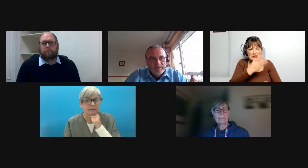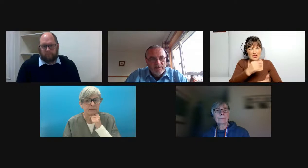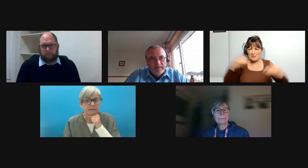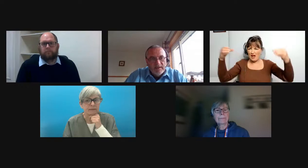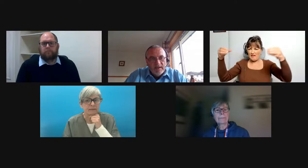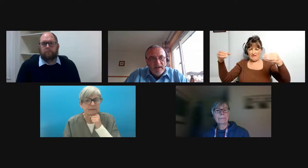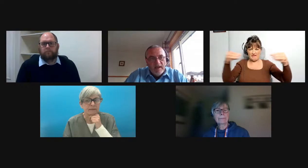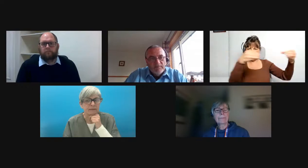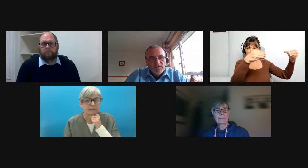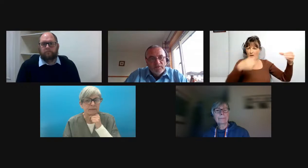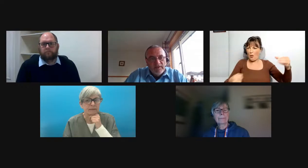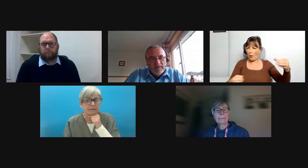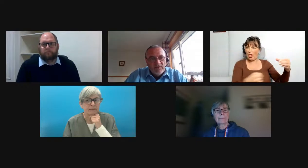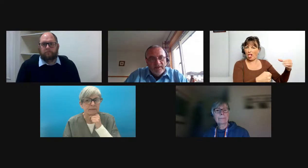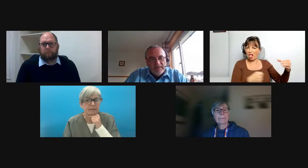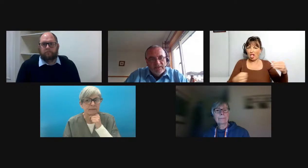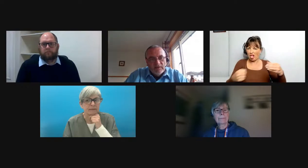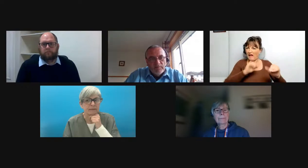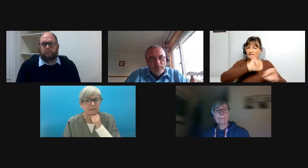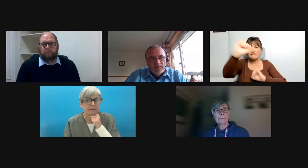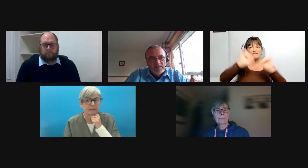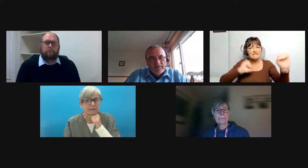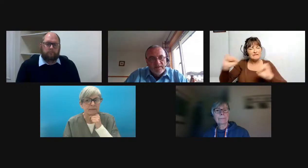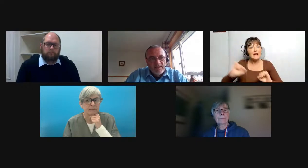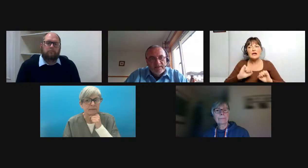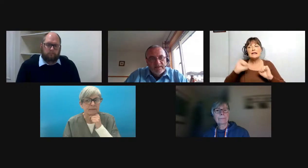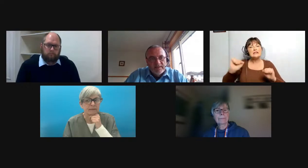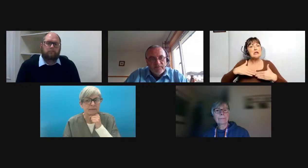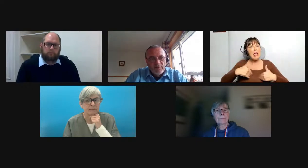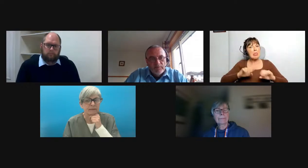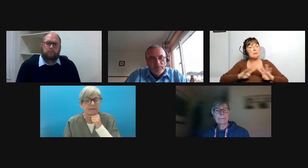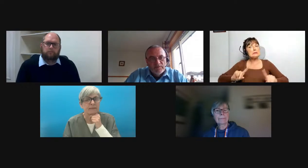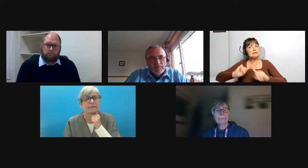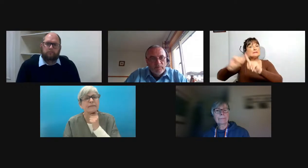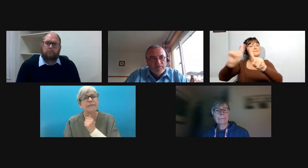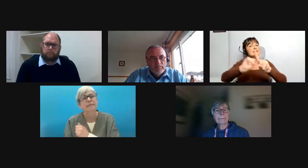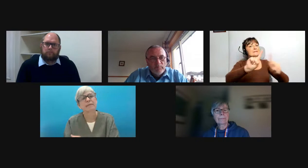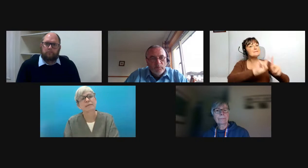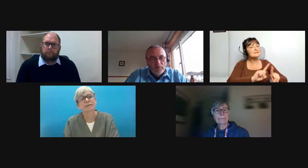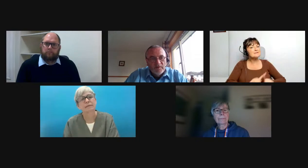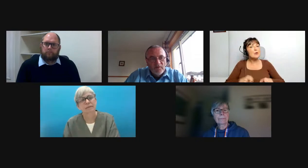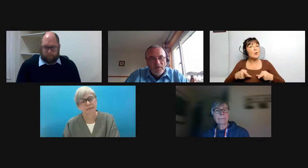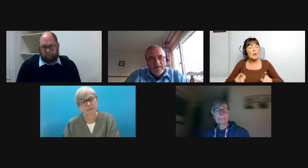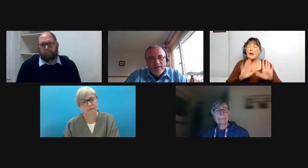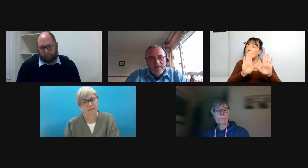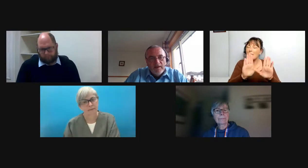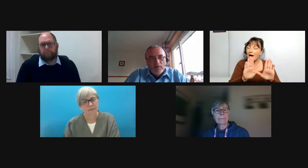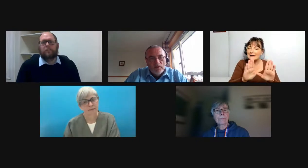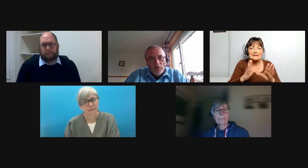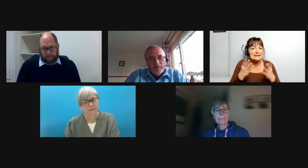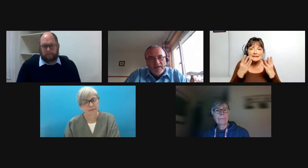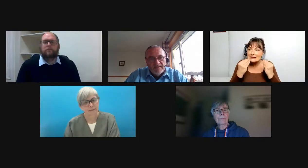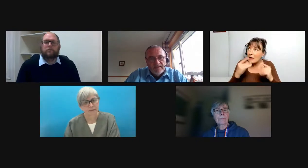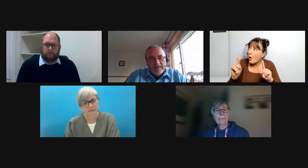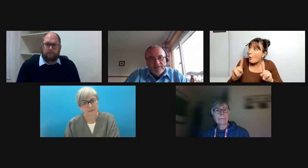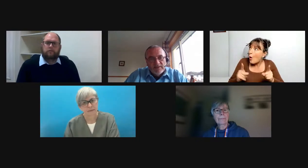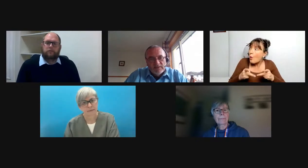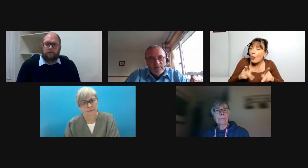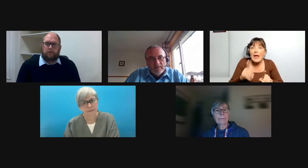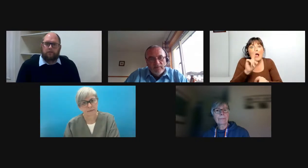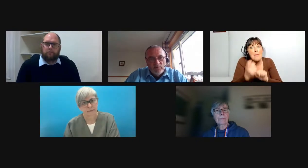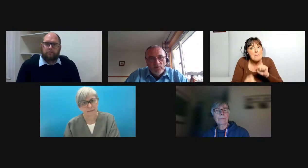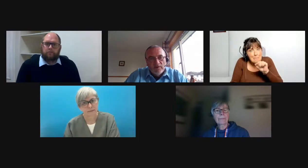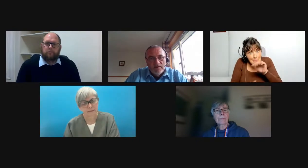forums. So I think each health board has a different approach, but the most important thing when contacting